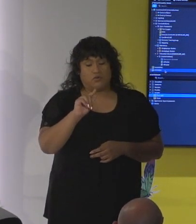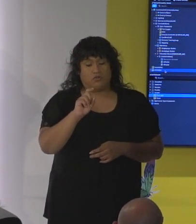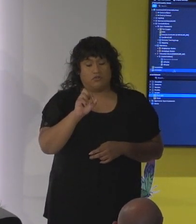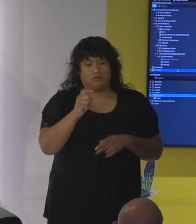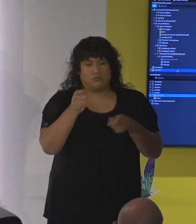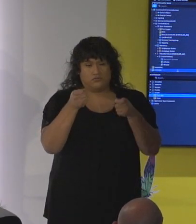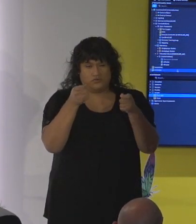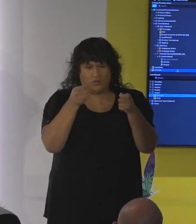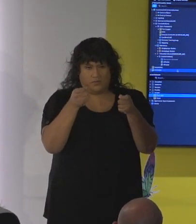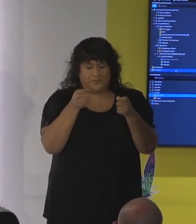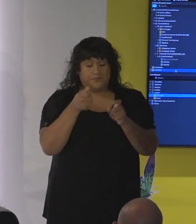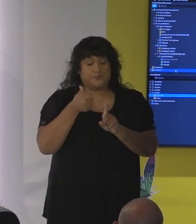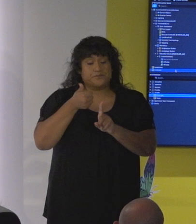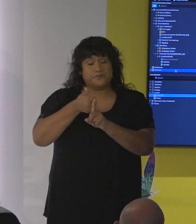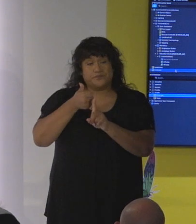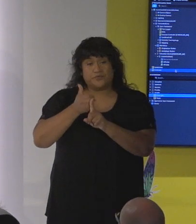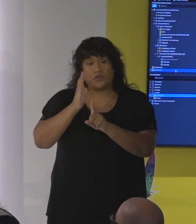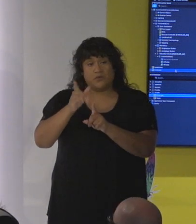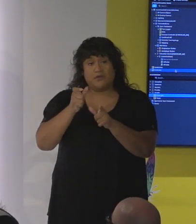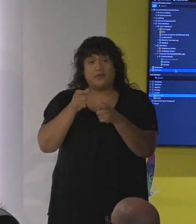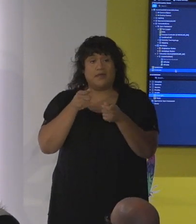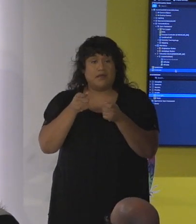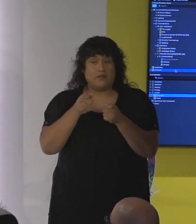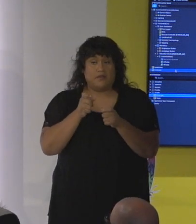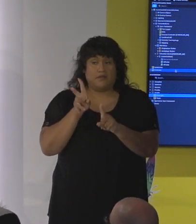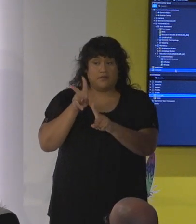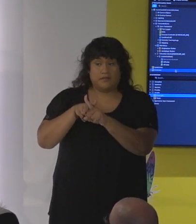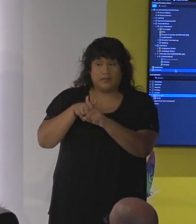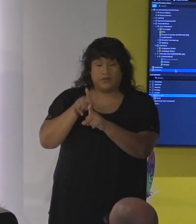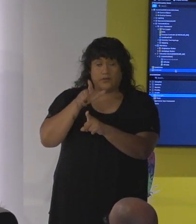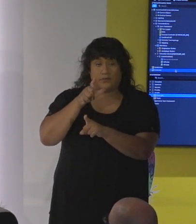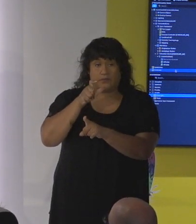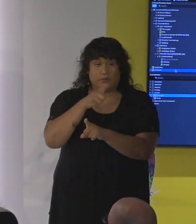going to handle assigning players, so who's X